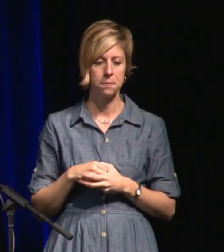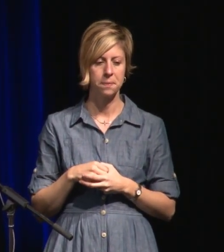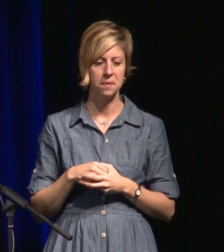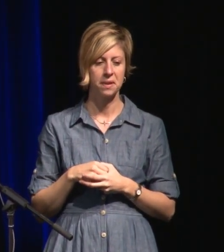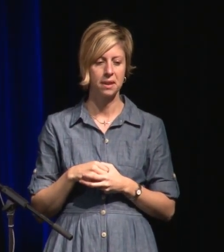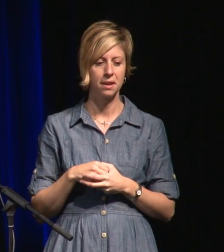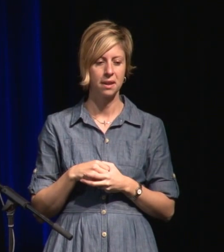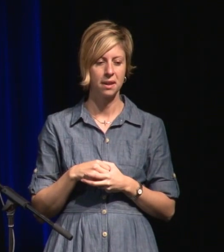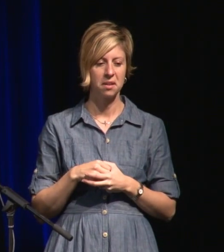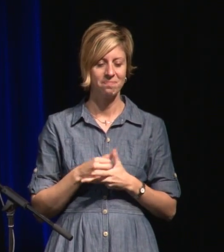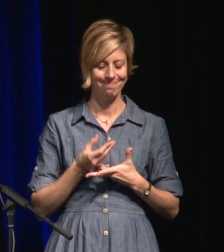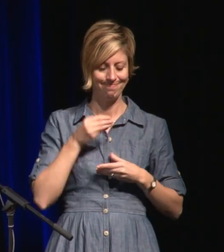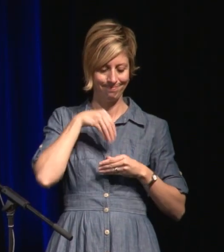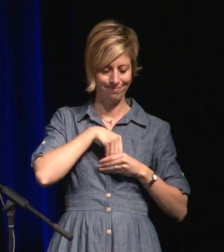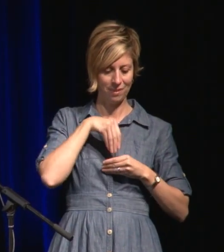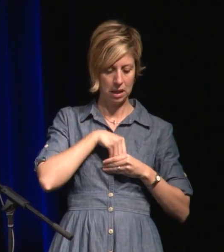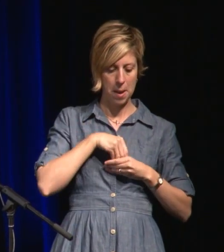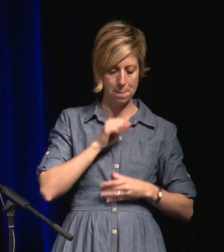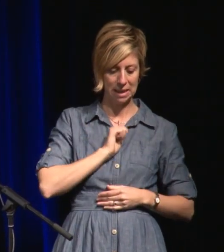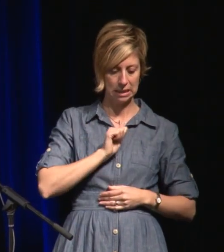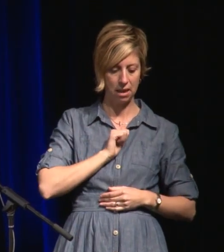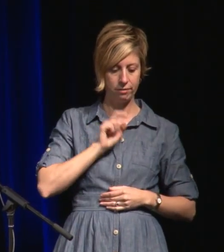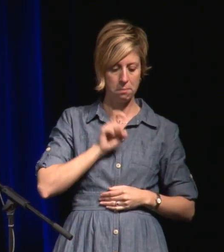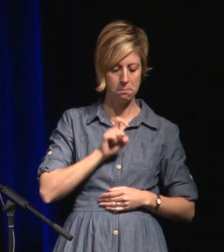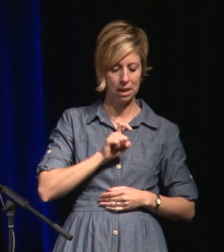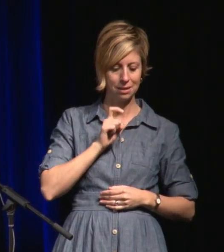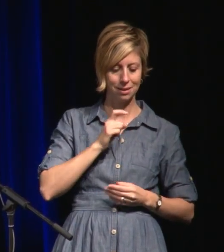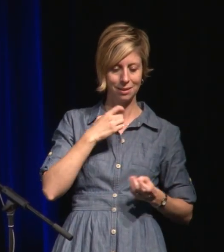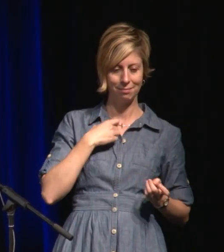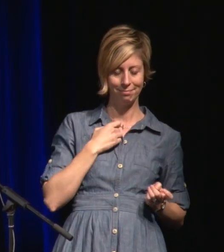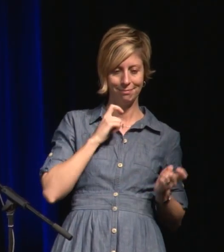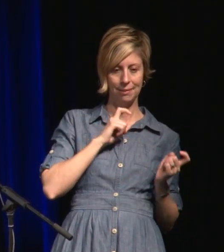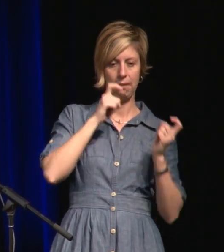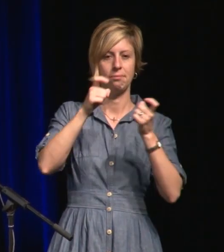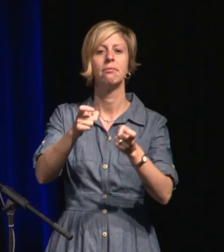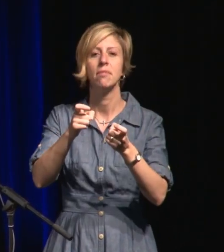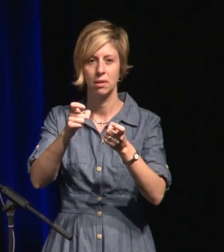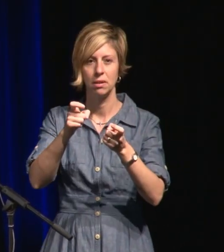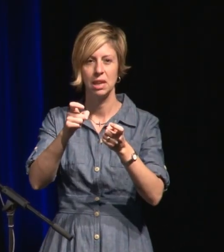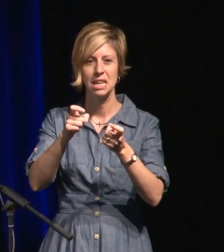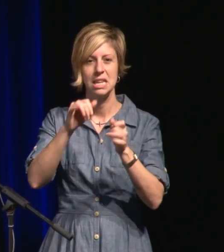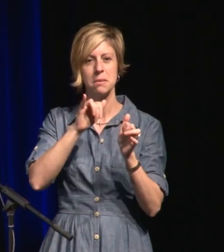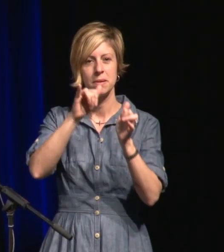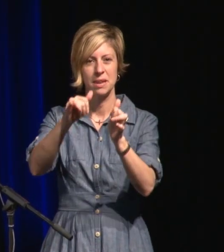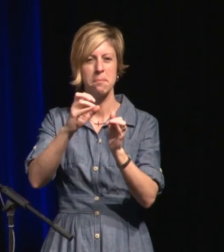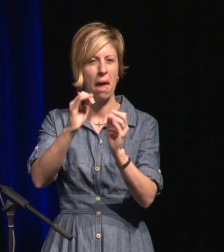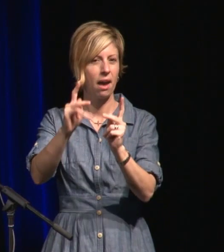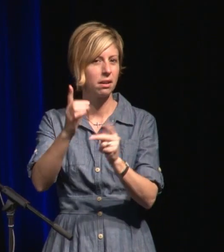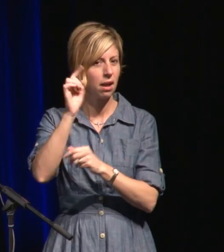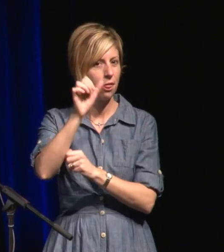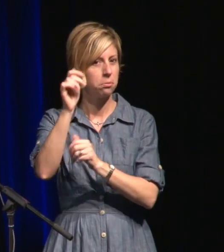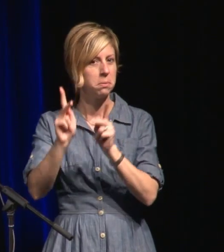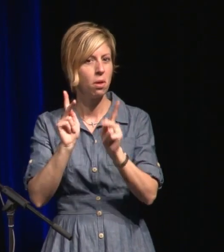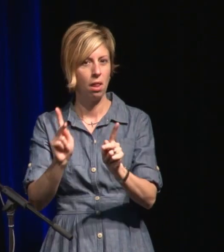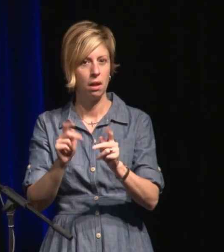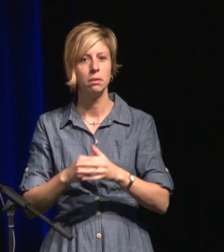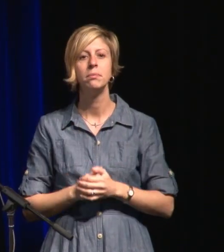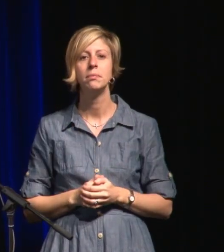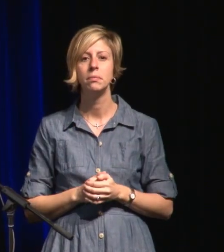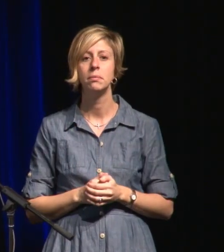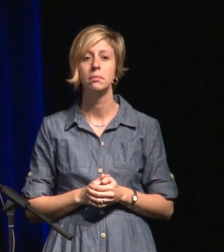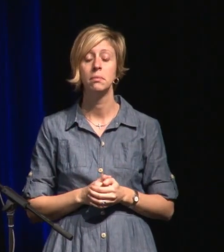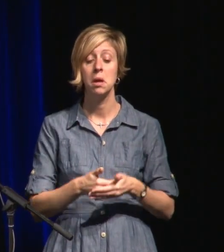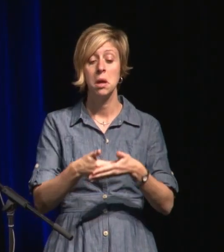that she must find a way to offer that same comfort to others. As soon as her baby boy